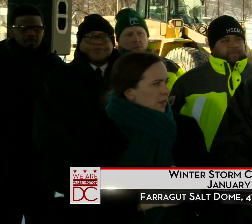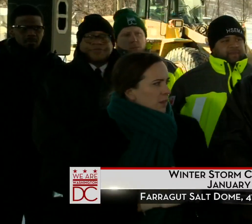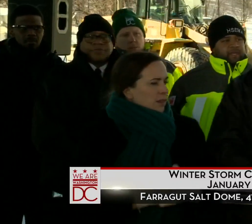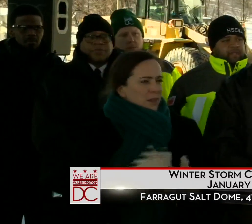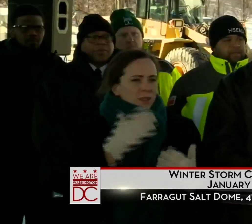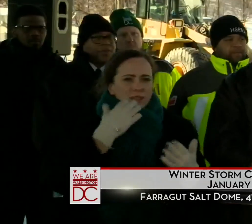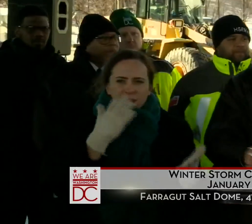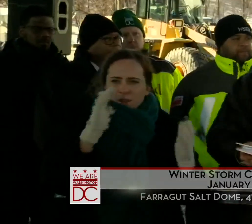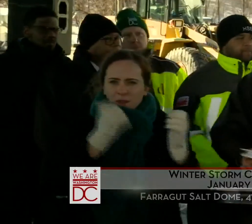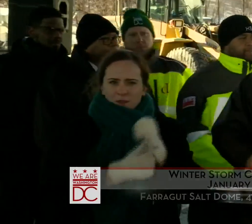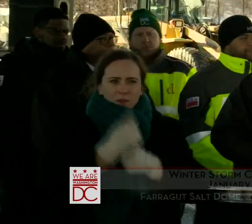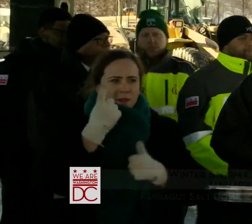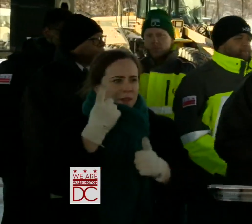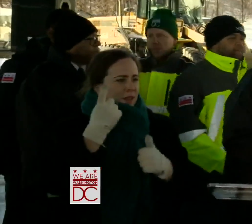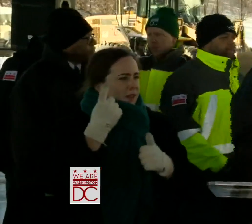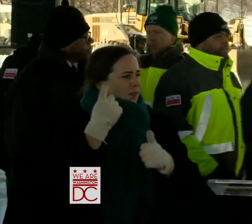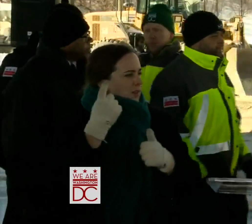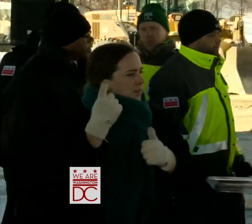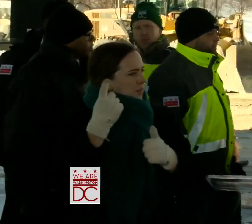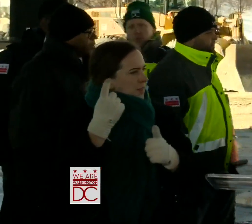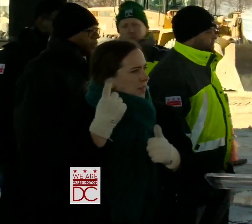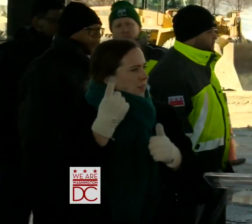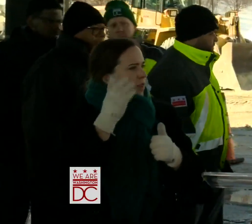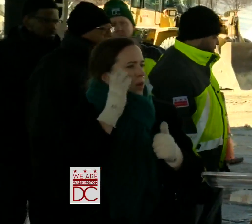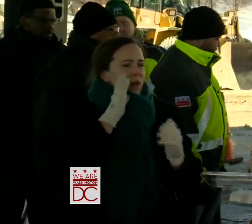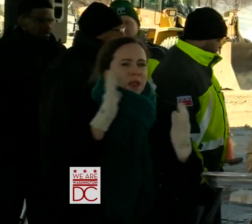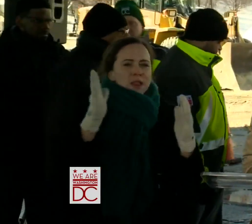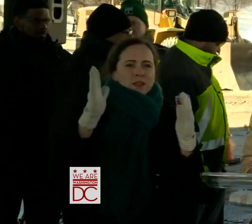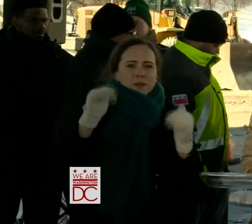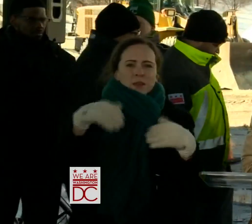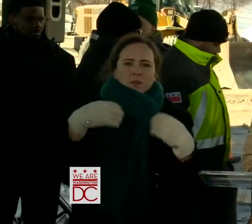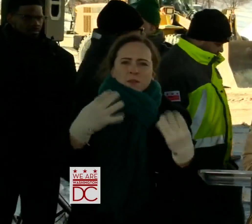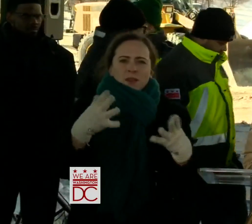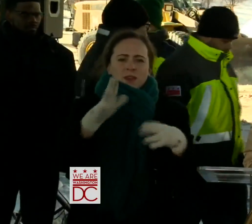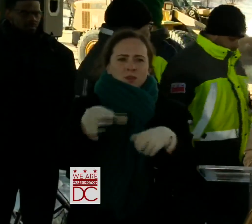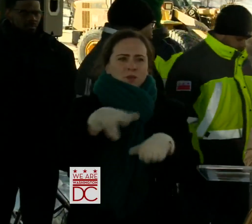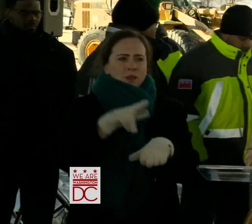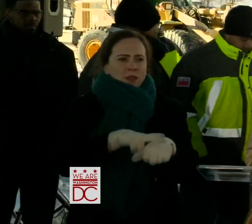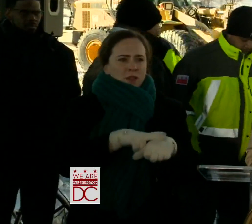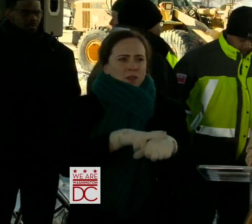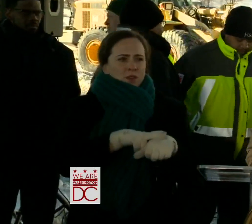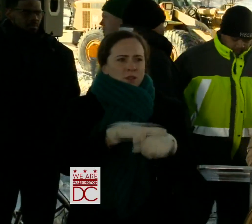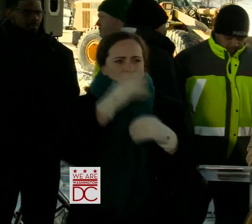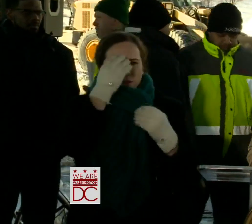thank you, folks. Thank you, everybody. We will expect to provide a regular